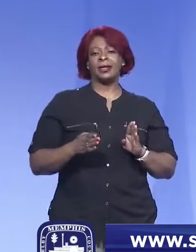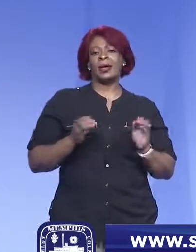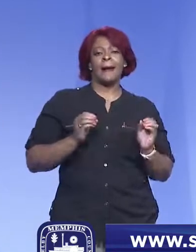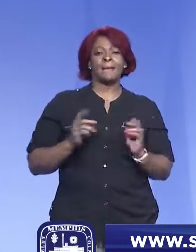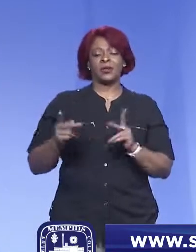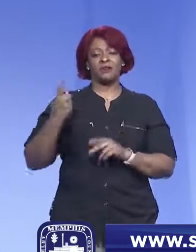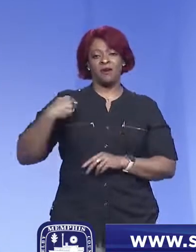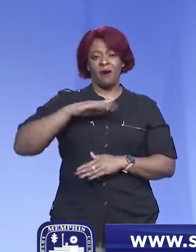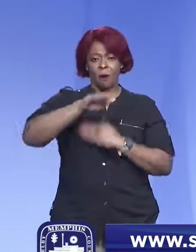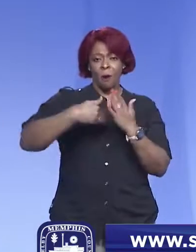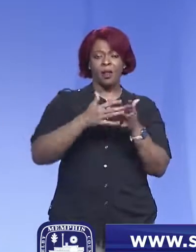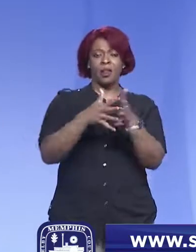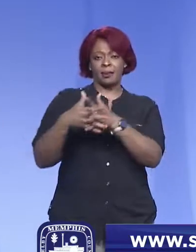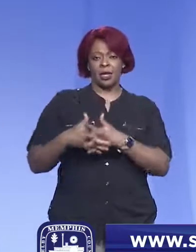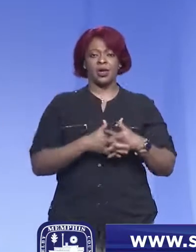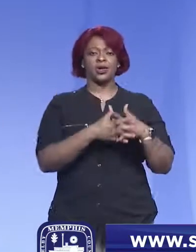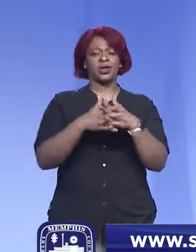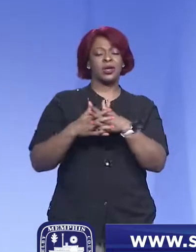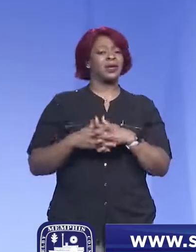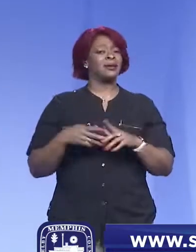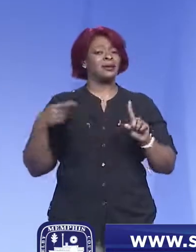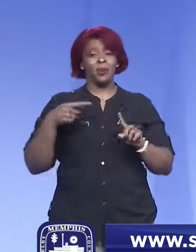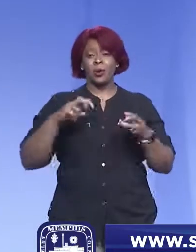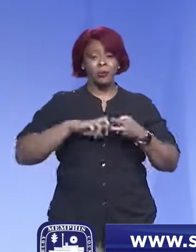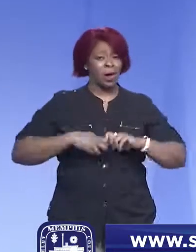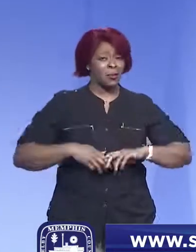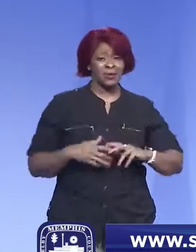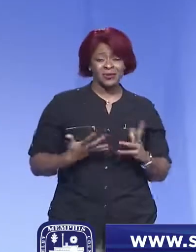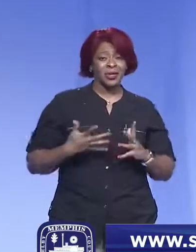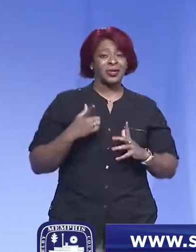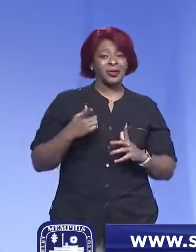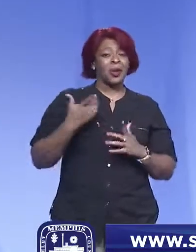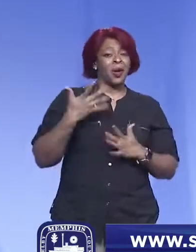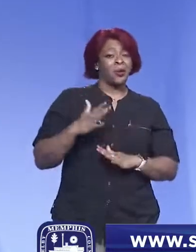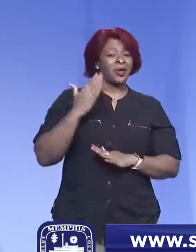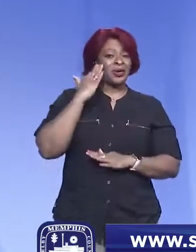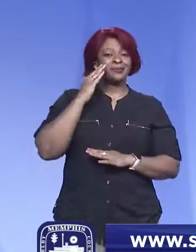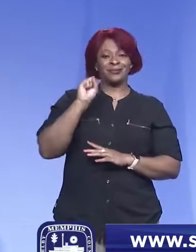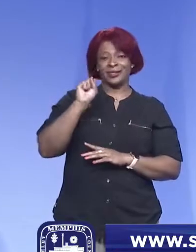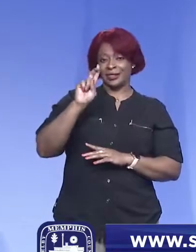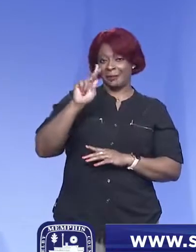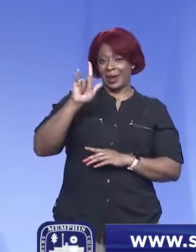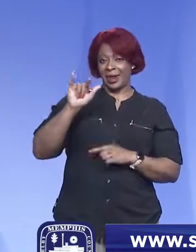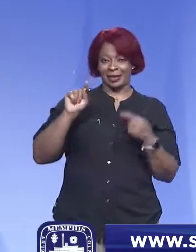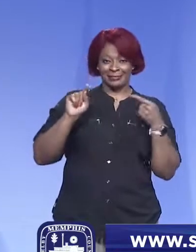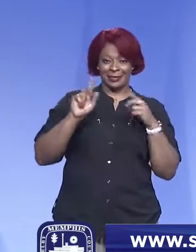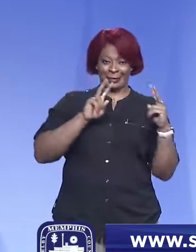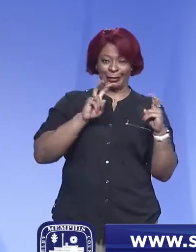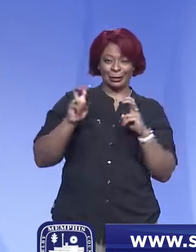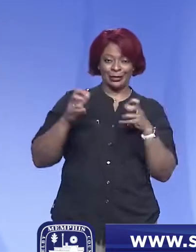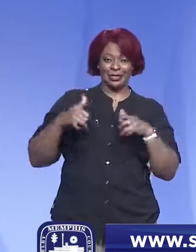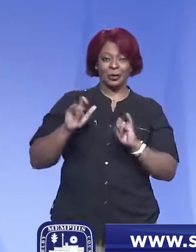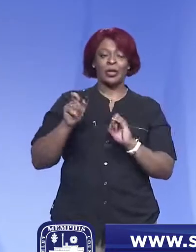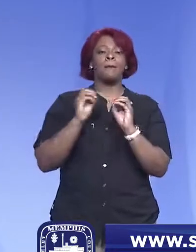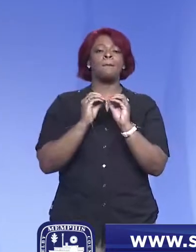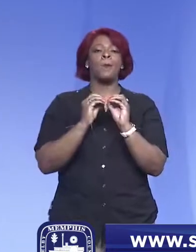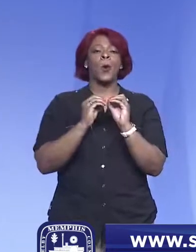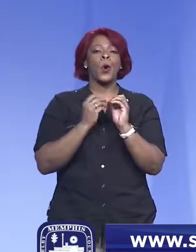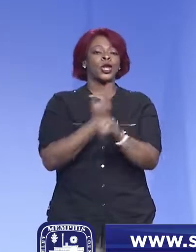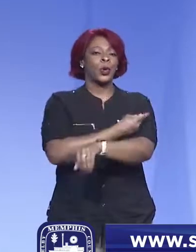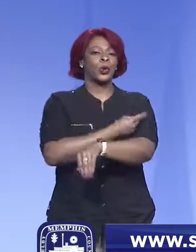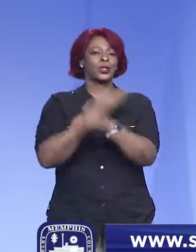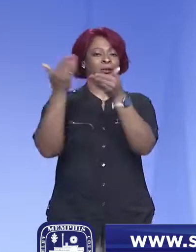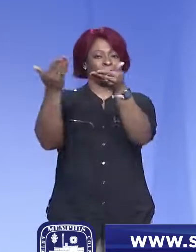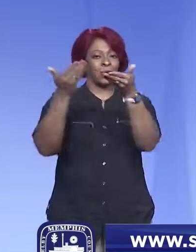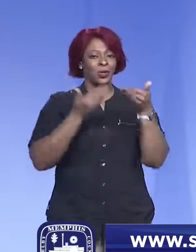opportunity for all of America. The problem, of course, as you alluded to, is supply. And we need more doses to come into